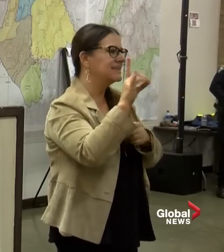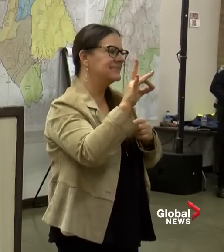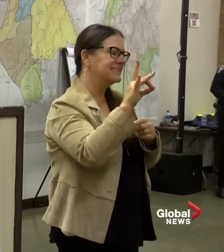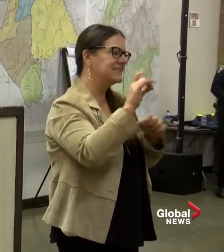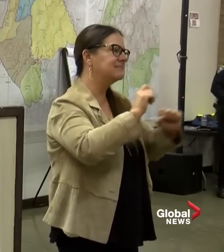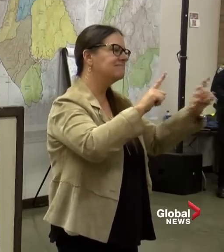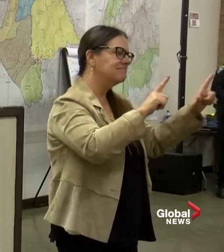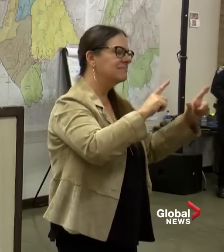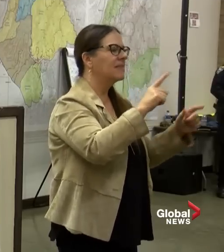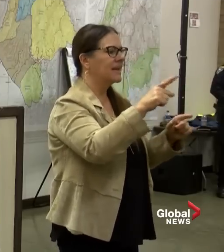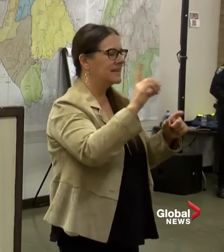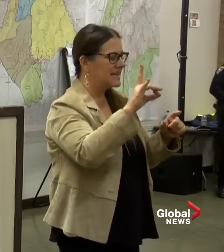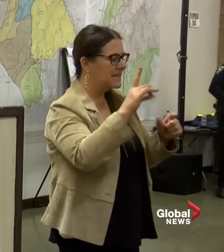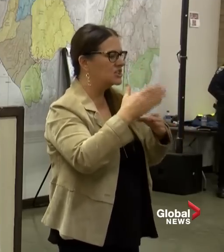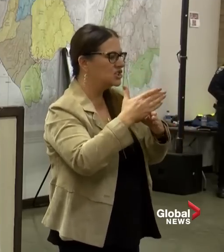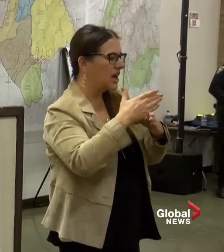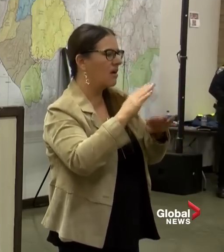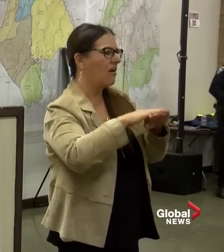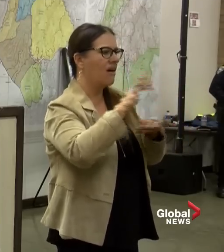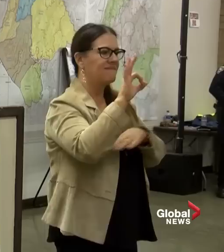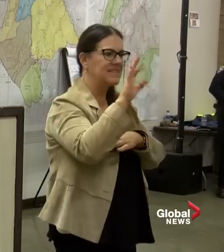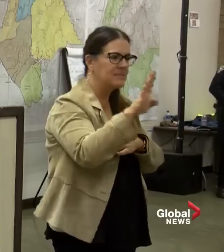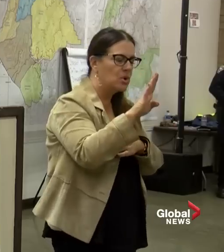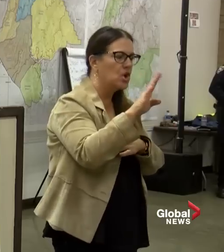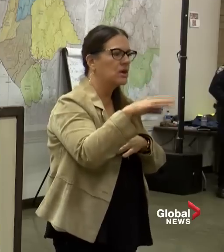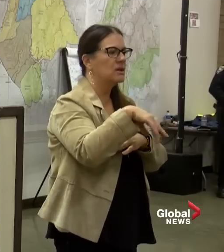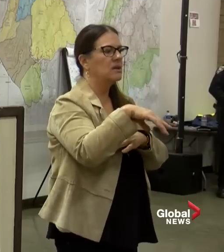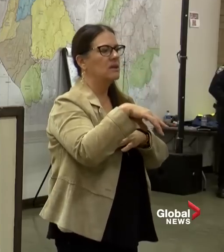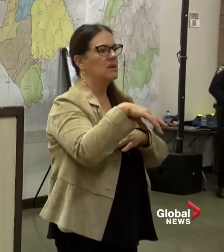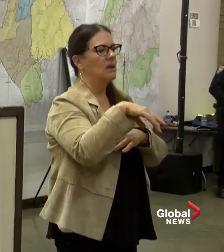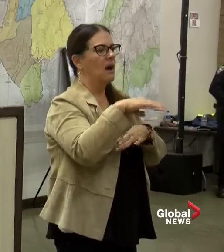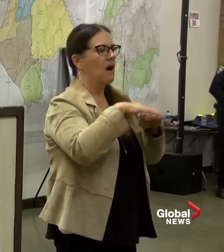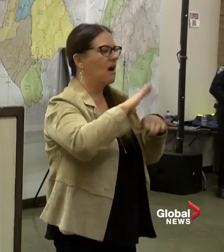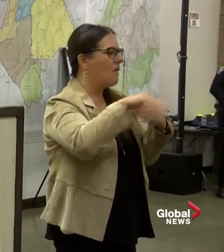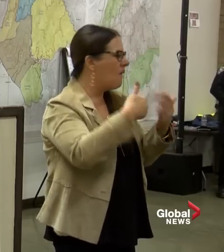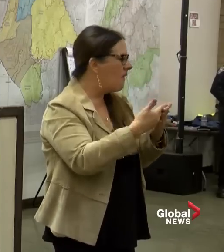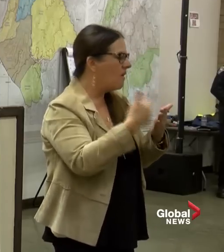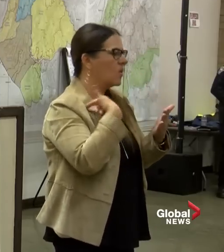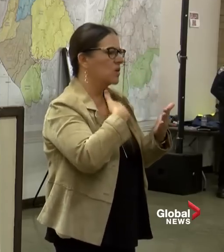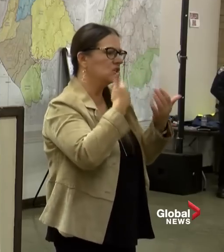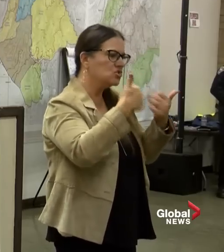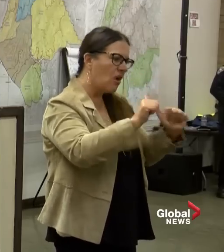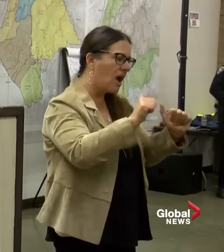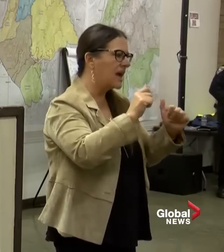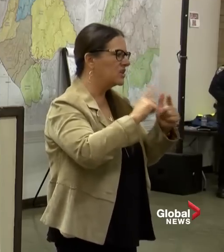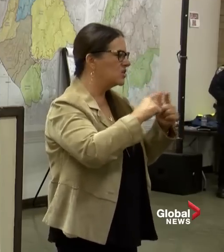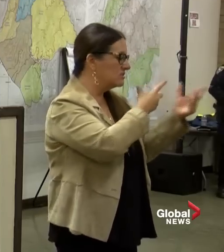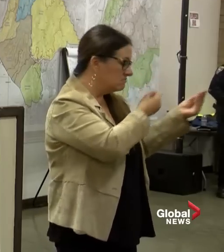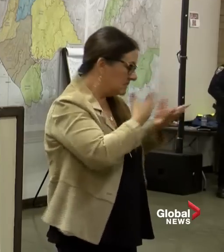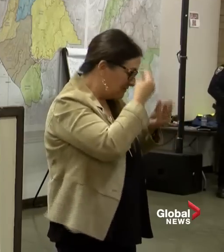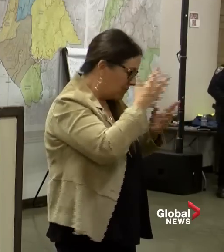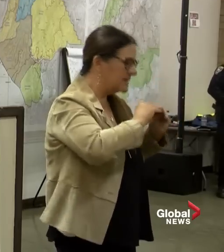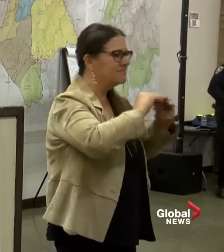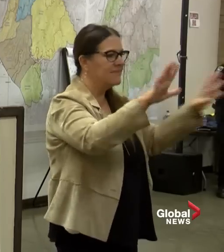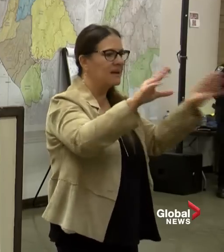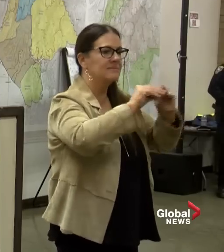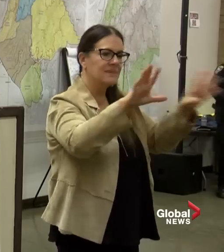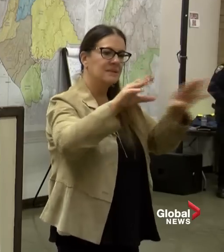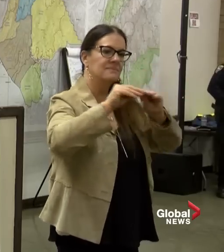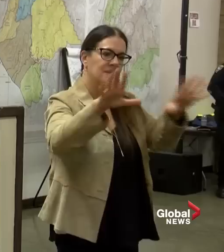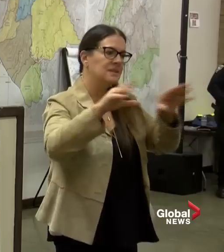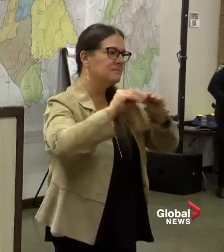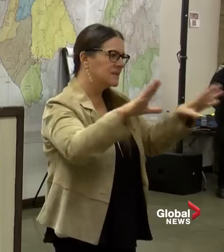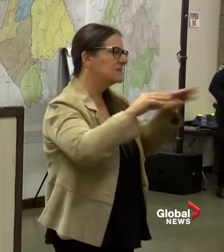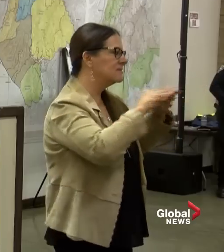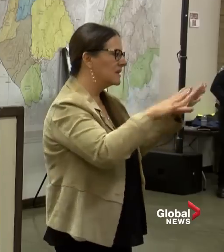Facebook pages, so it is out on social media. We are trying to get the information out there. Remember to check with